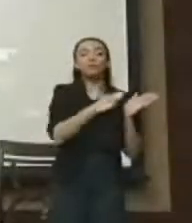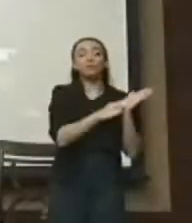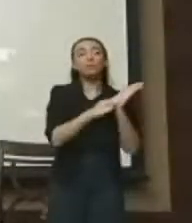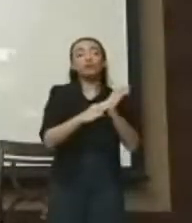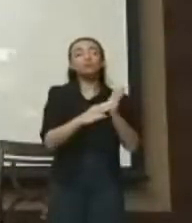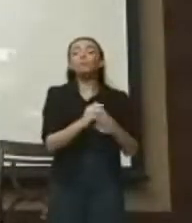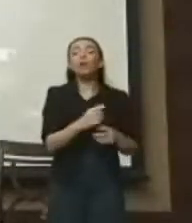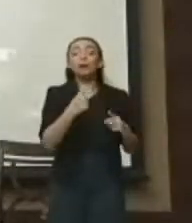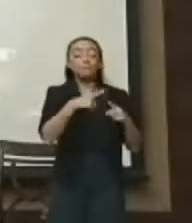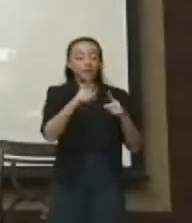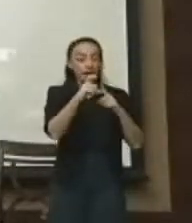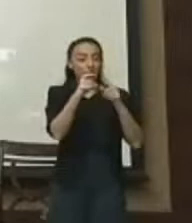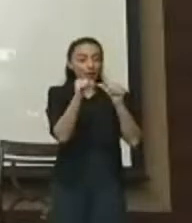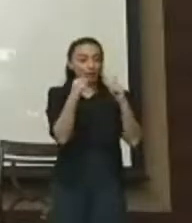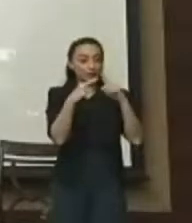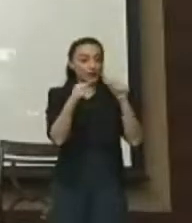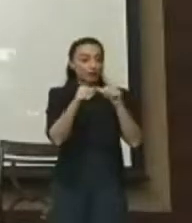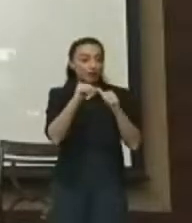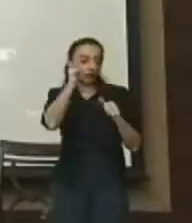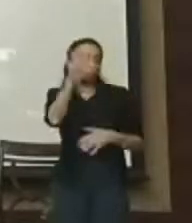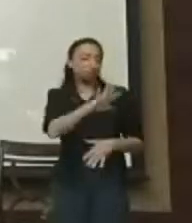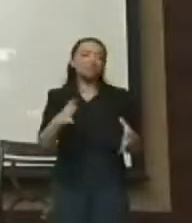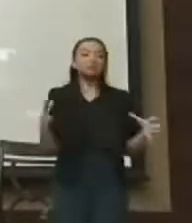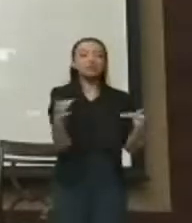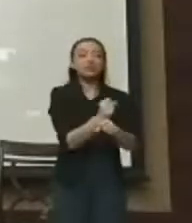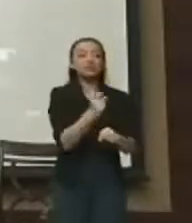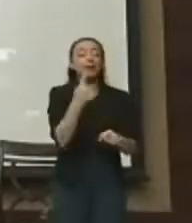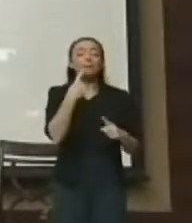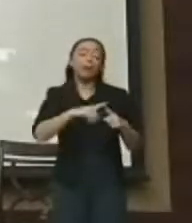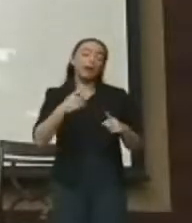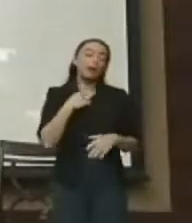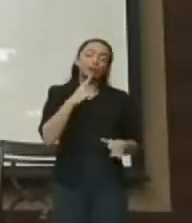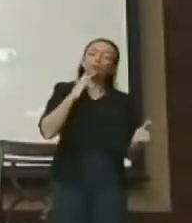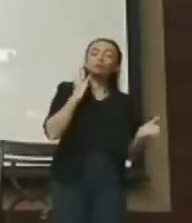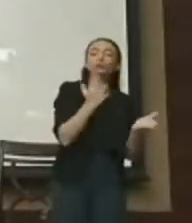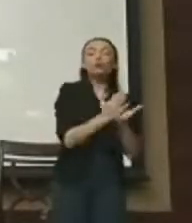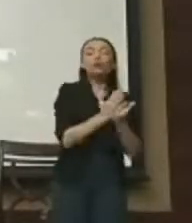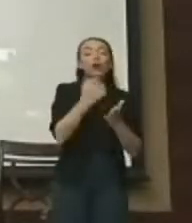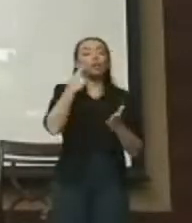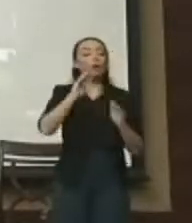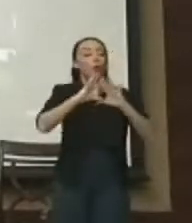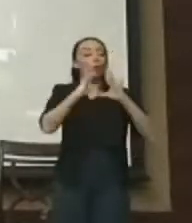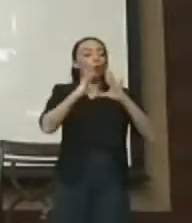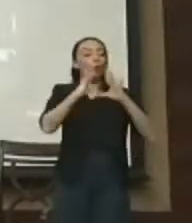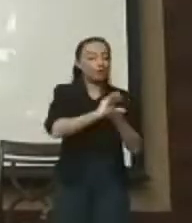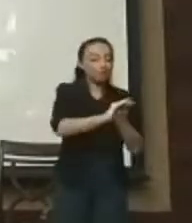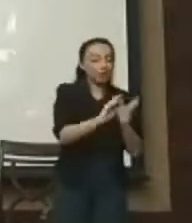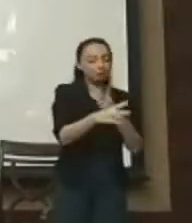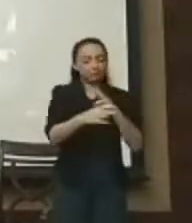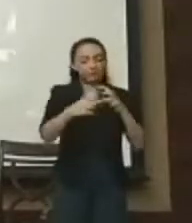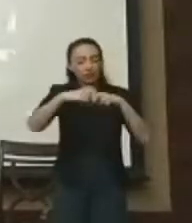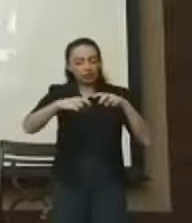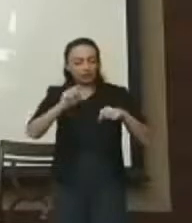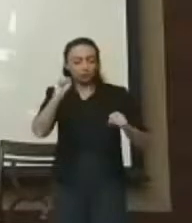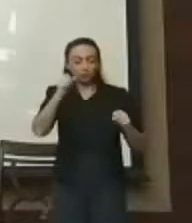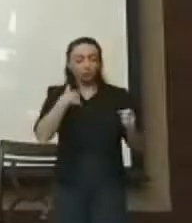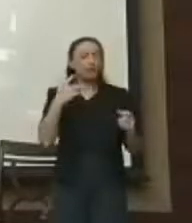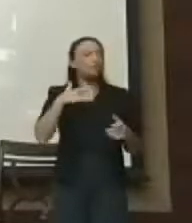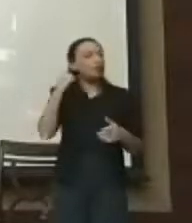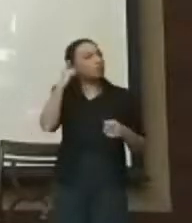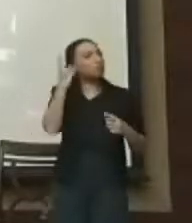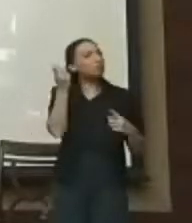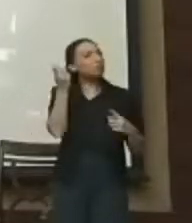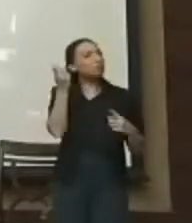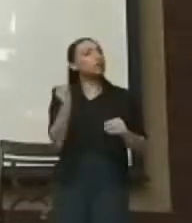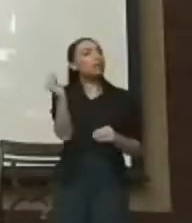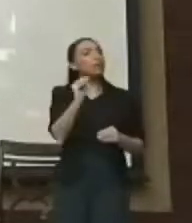no data, but we are quite sure that based on World Bank and many other research that have been done, we